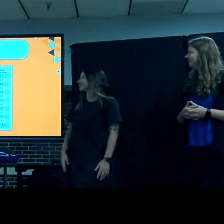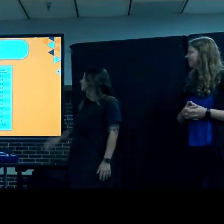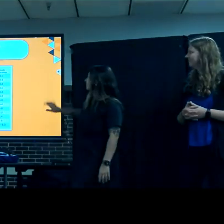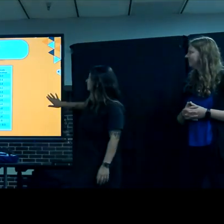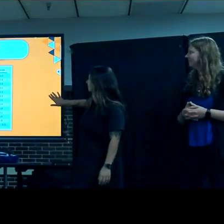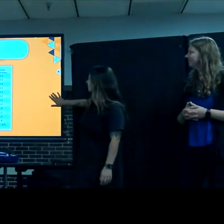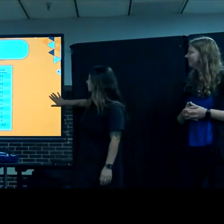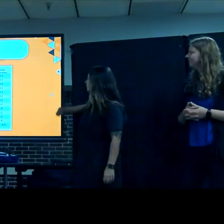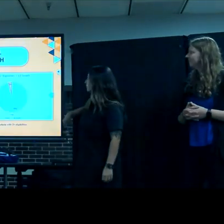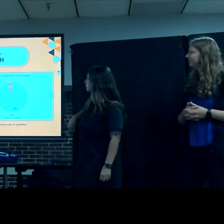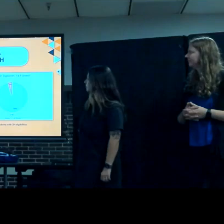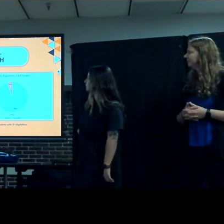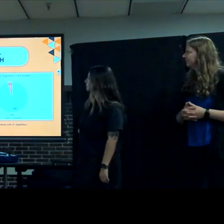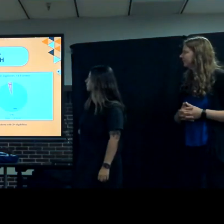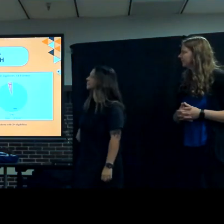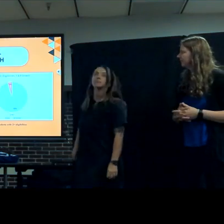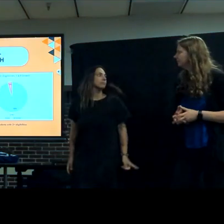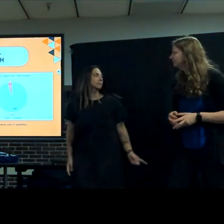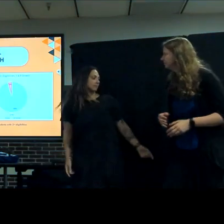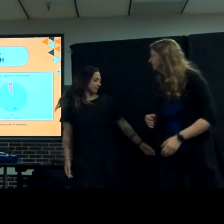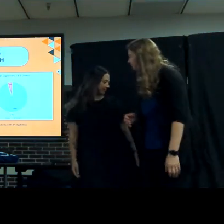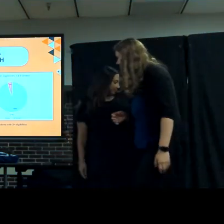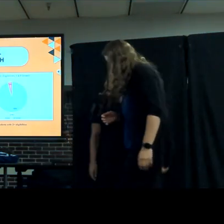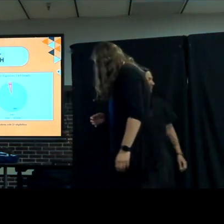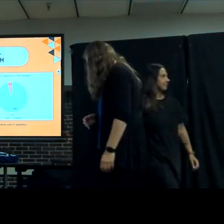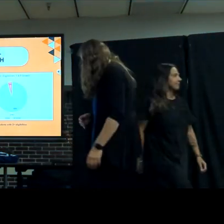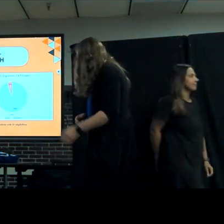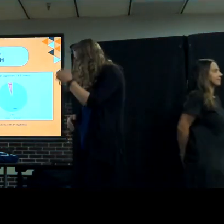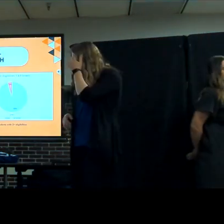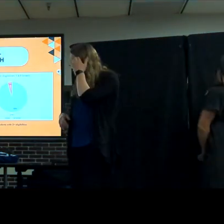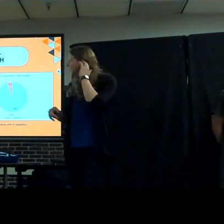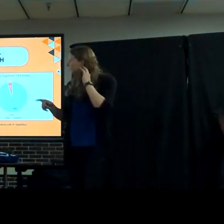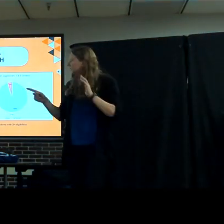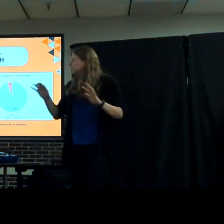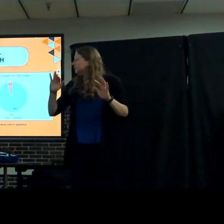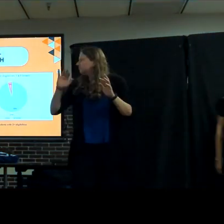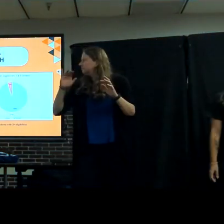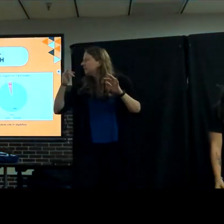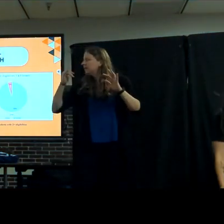elementary, and now we're going to move on to elementary and ECE data for Fontes and Pinnell.